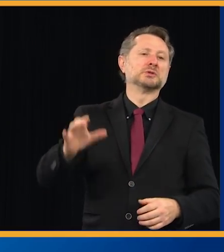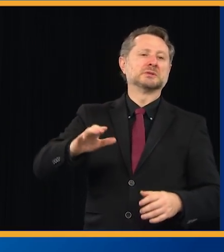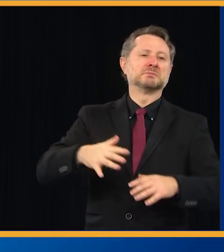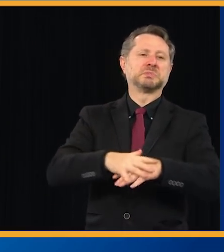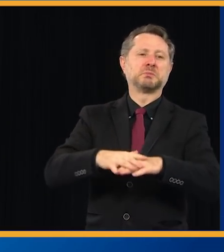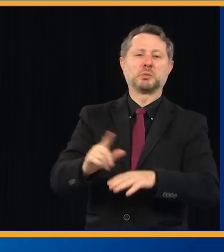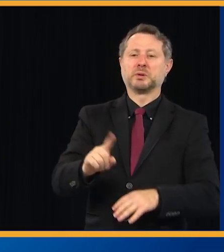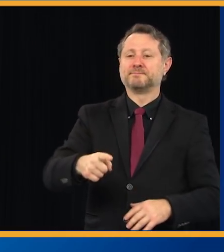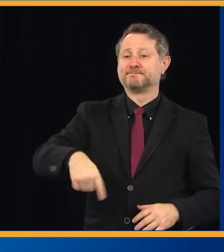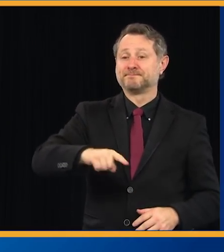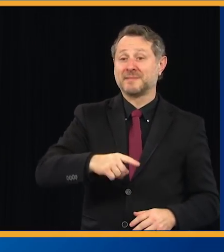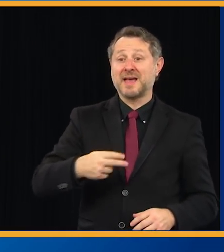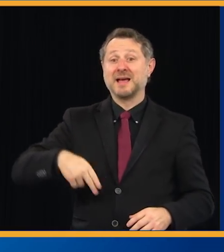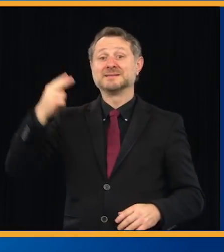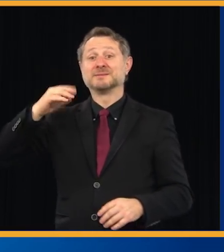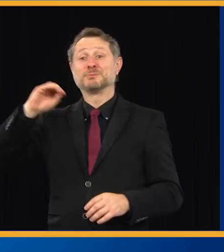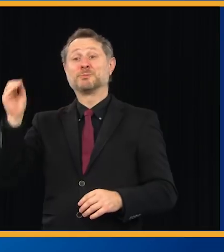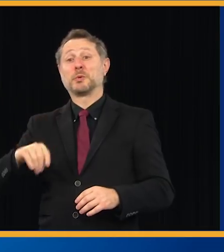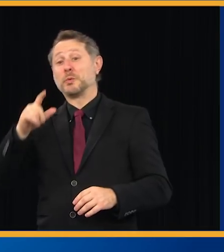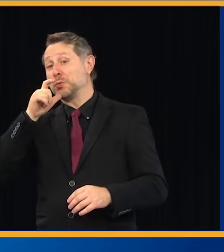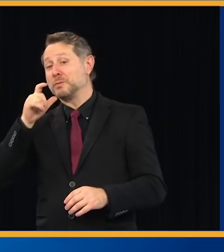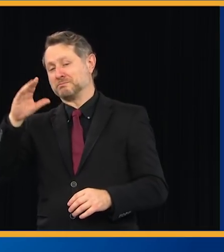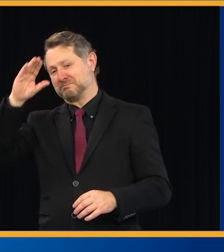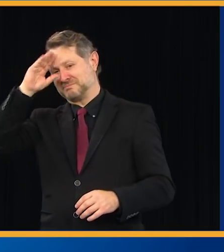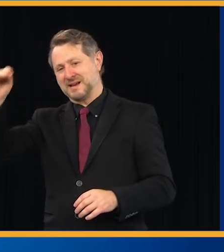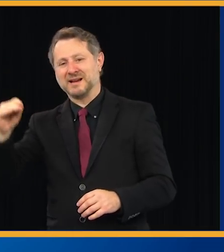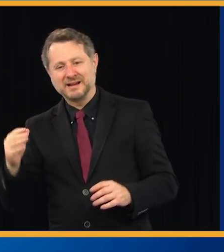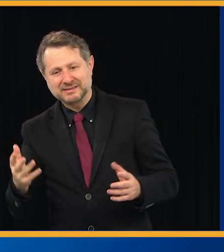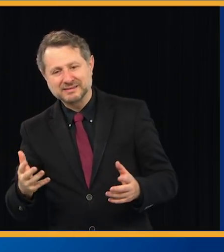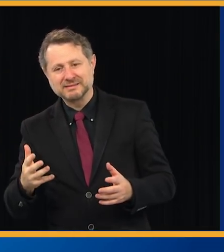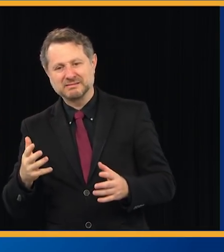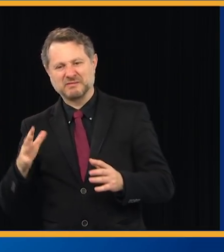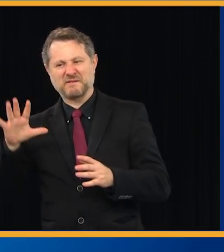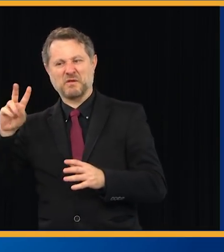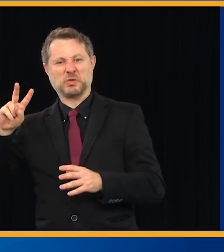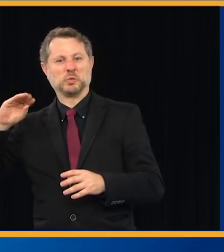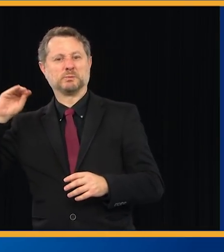Higher percentage male, 52-48. We don't know exactly why,